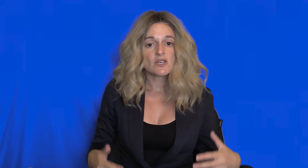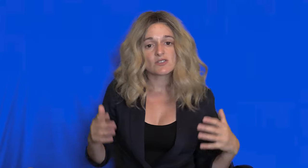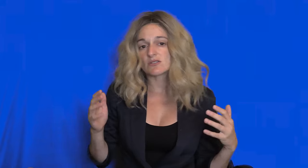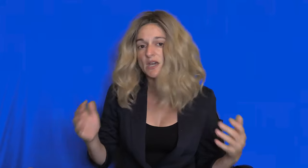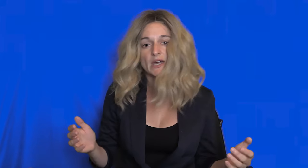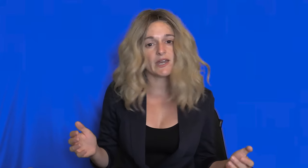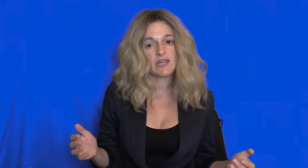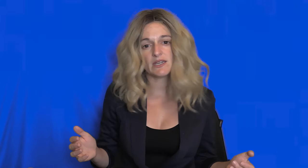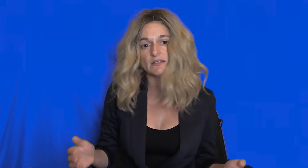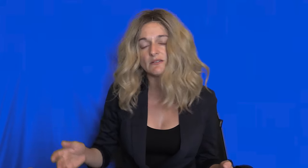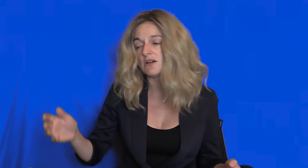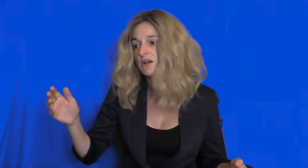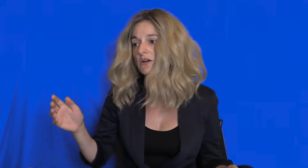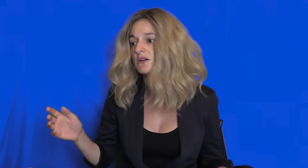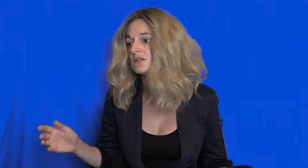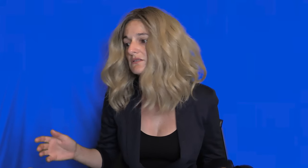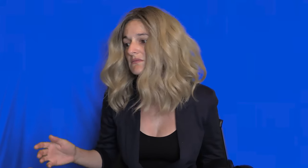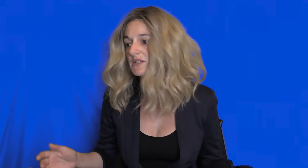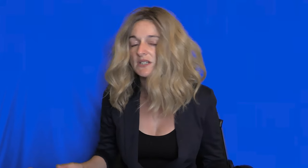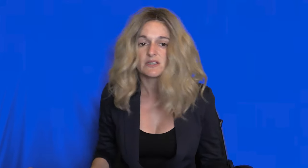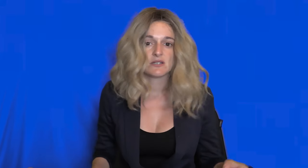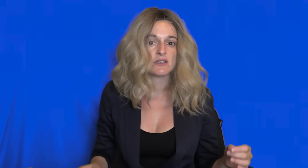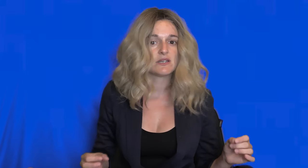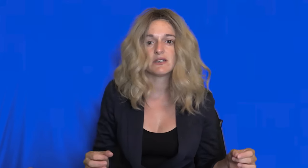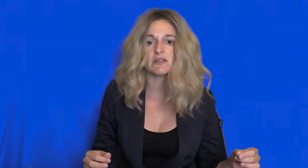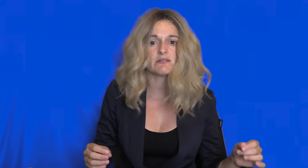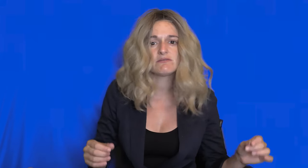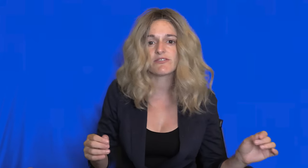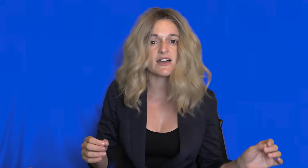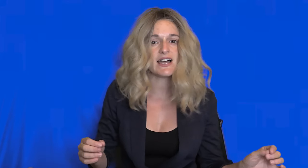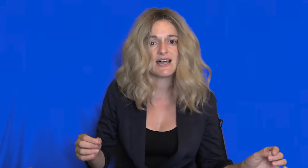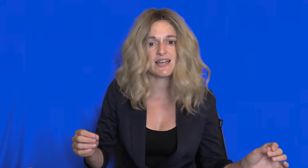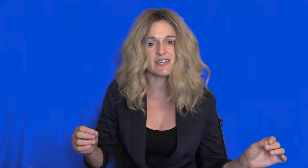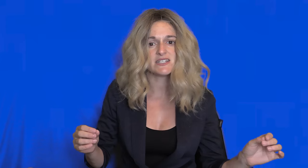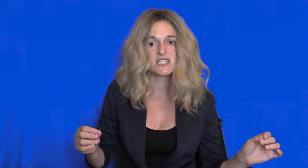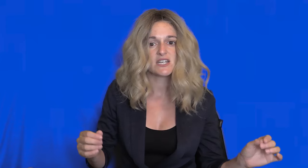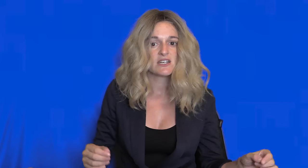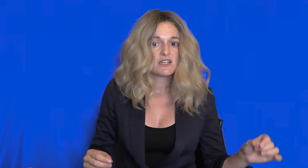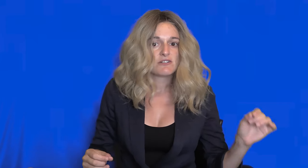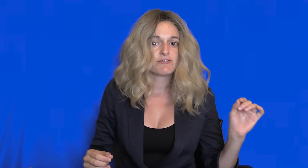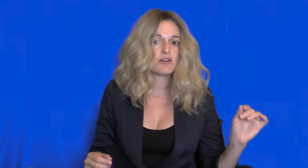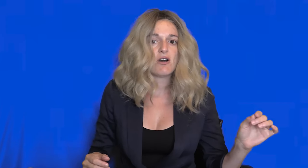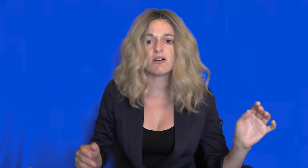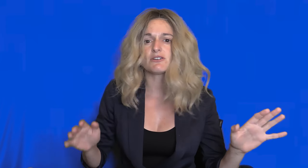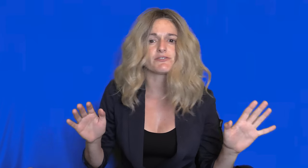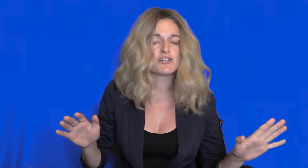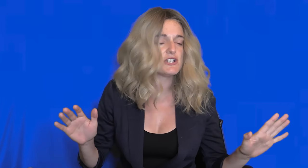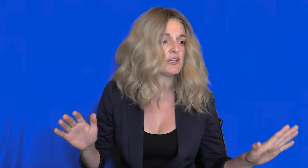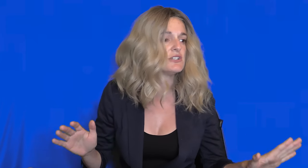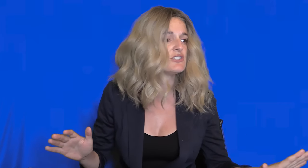Stand up and fight for the freedoms